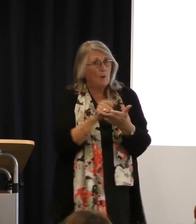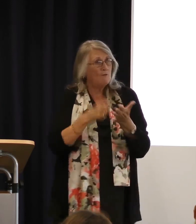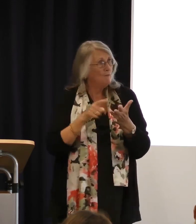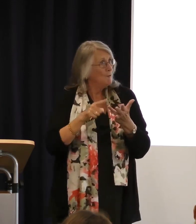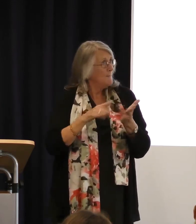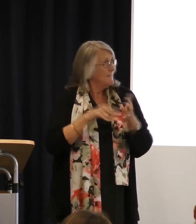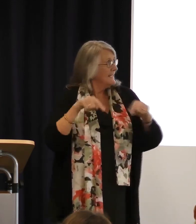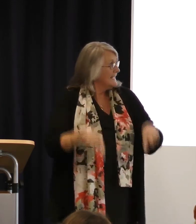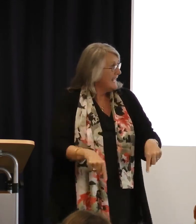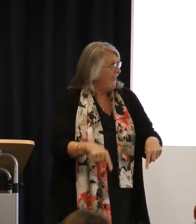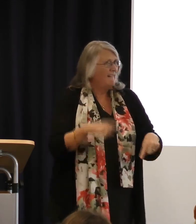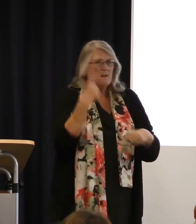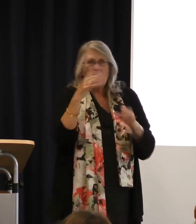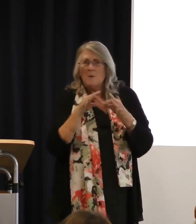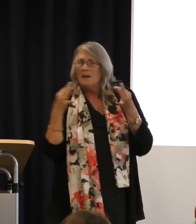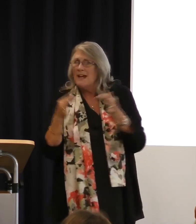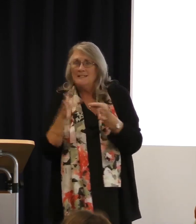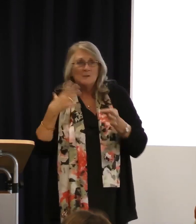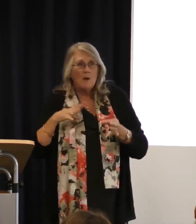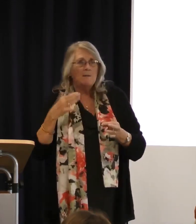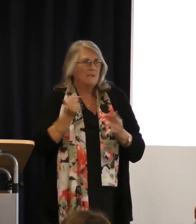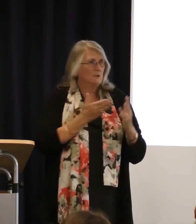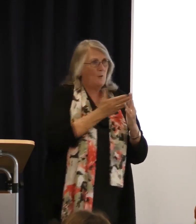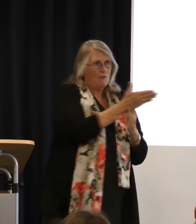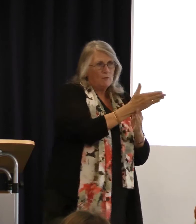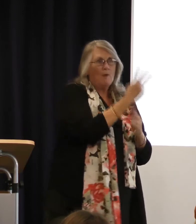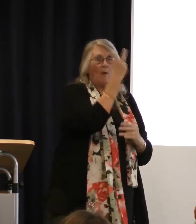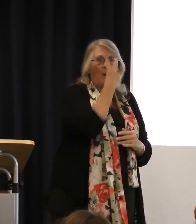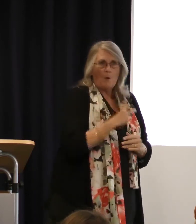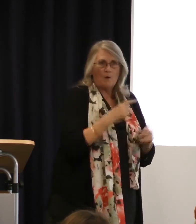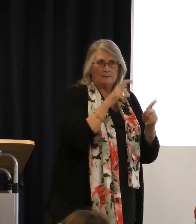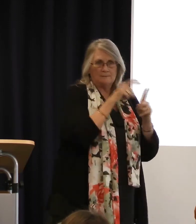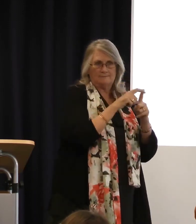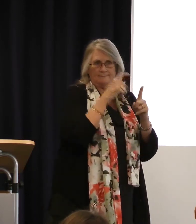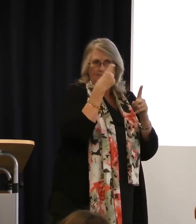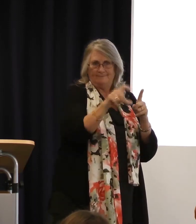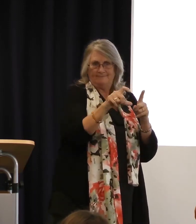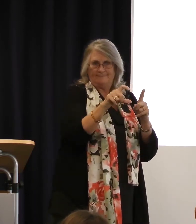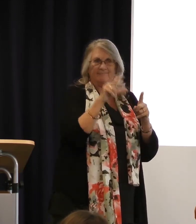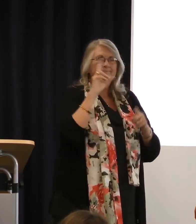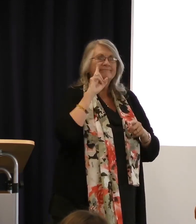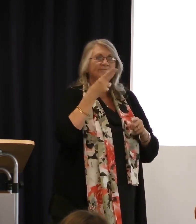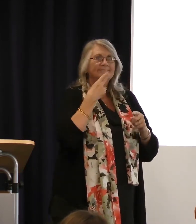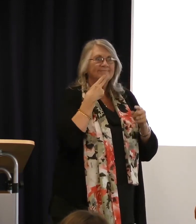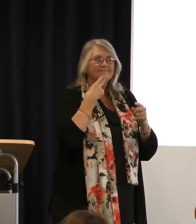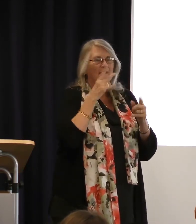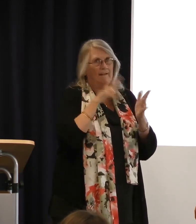autonomously. We had to ask for permission to do things. For example, if we wanted to book a room, we had to go through the Deaf